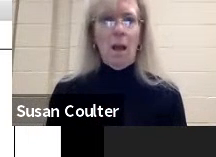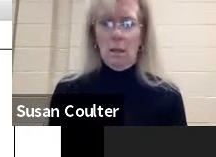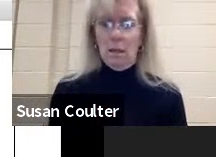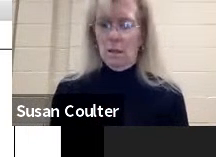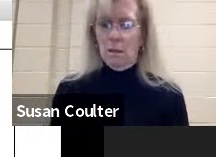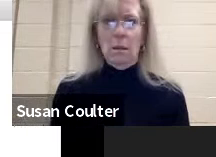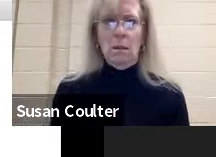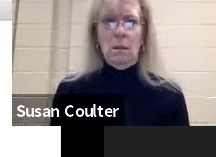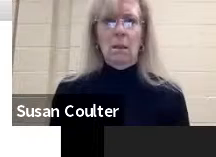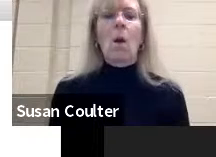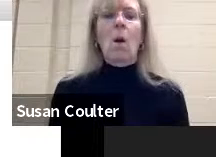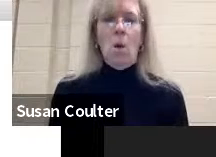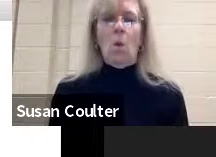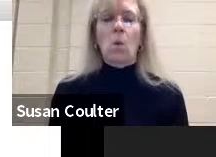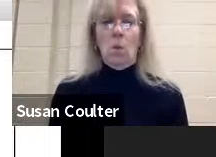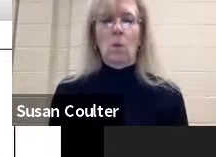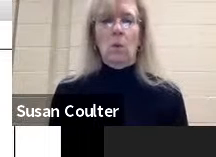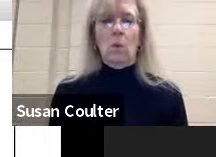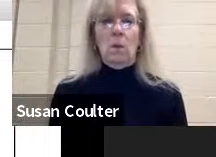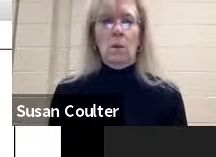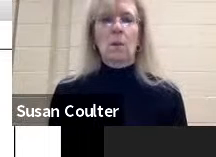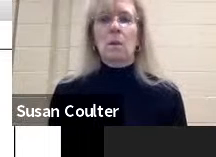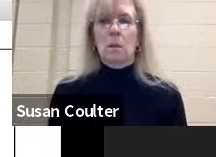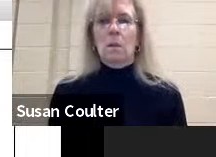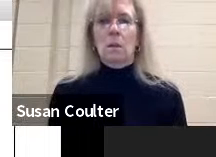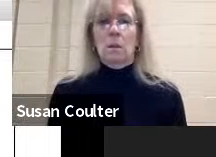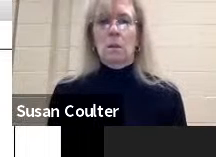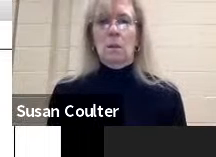Mine's not. Oh.